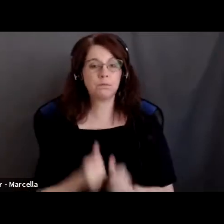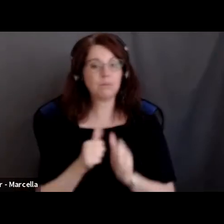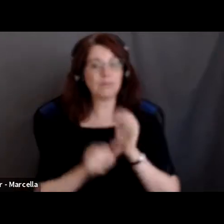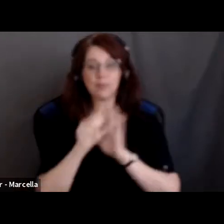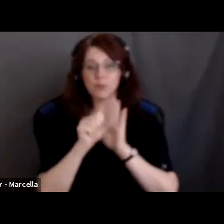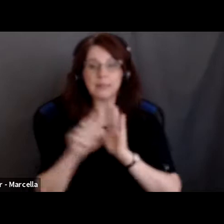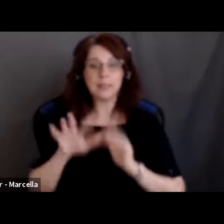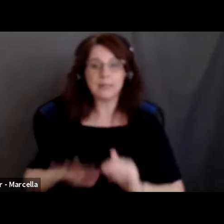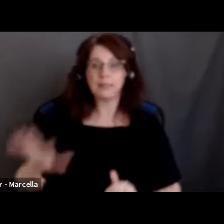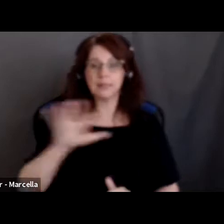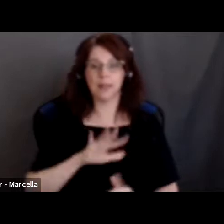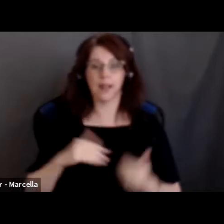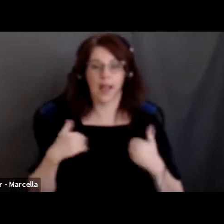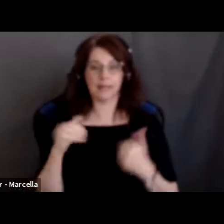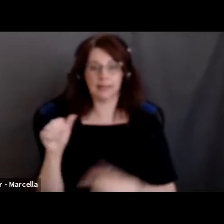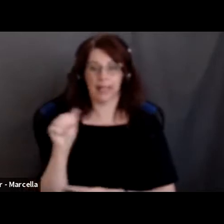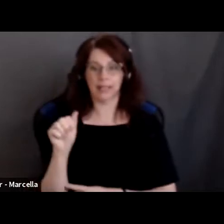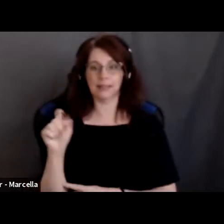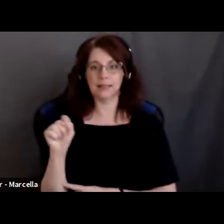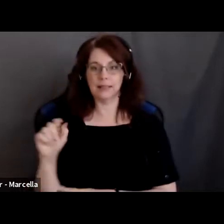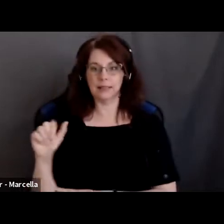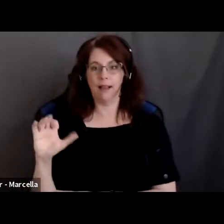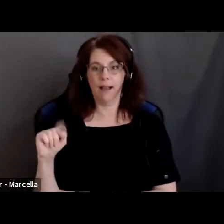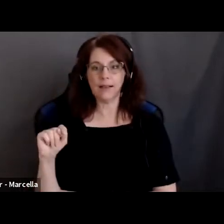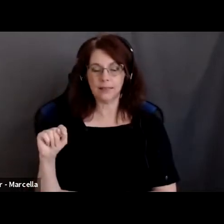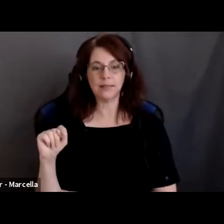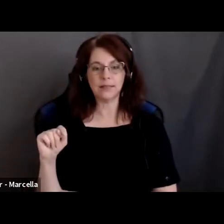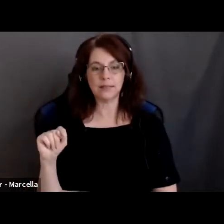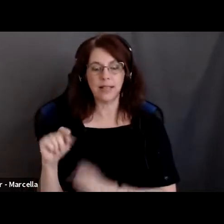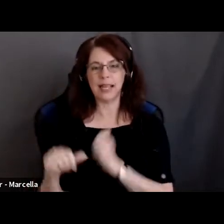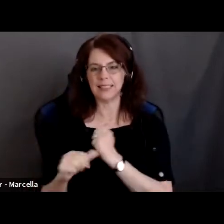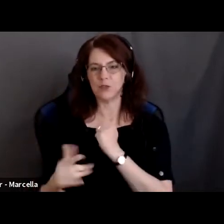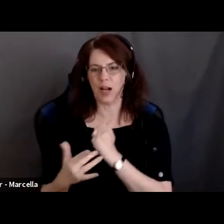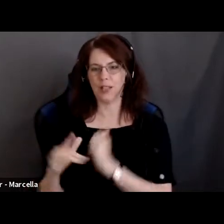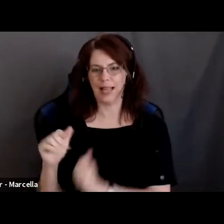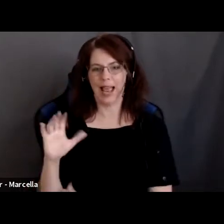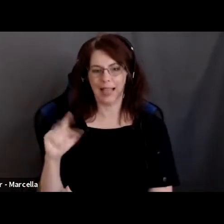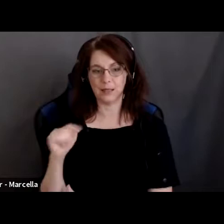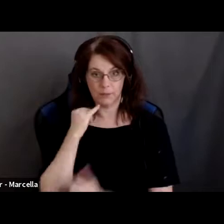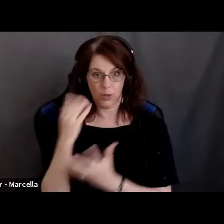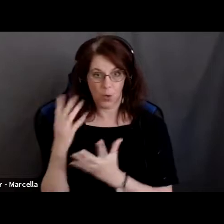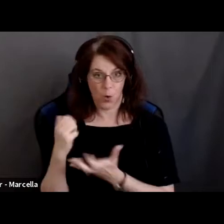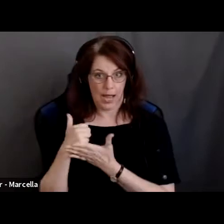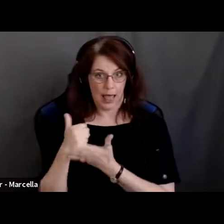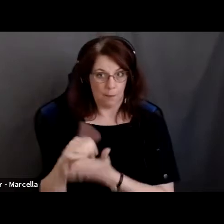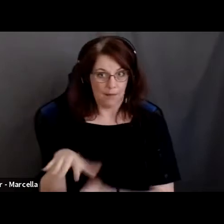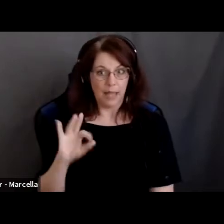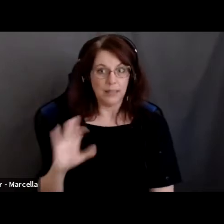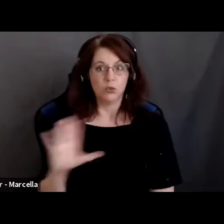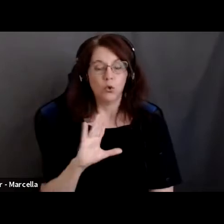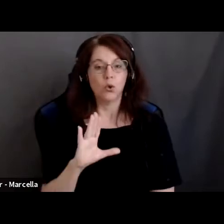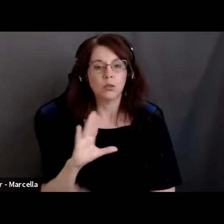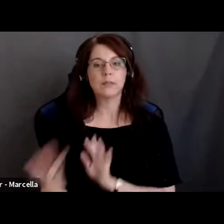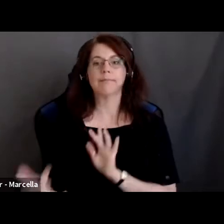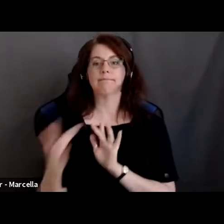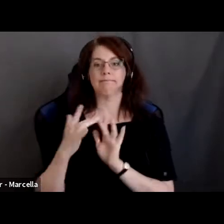territory has an AT Act, an Assistive Technology Act. So if you want help finding yours, feel free to reach out. I'm